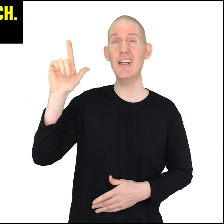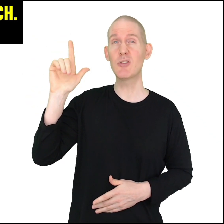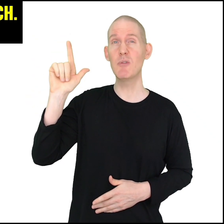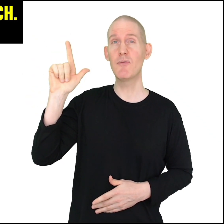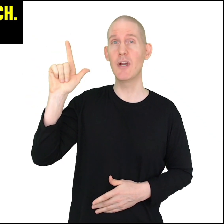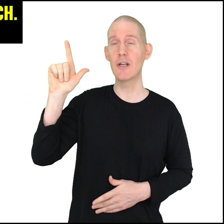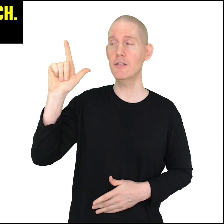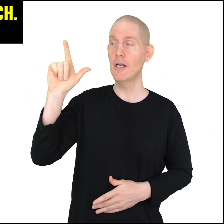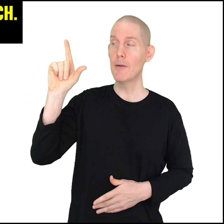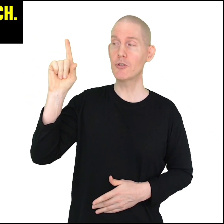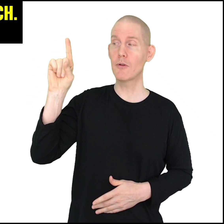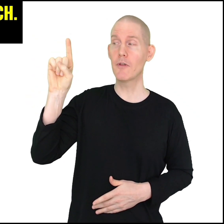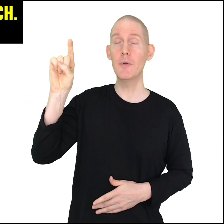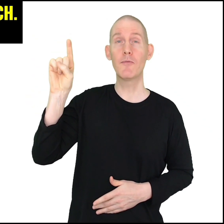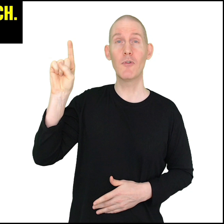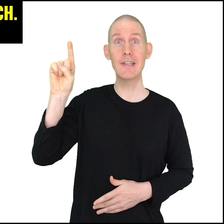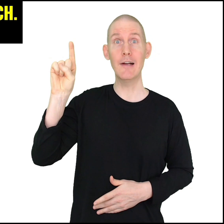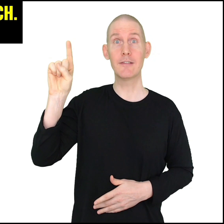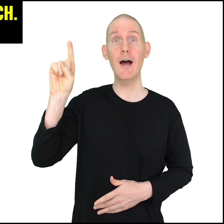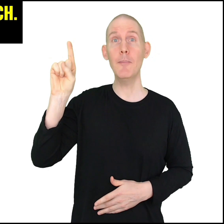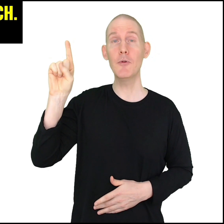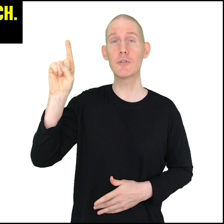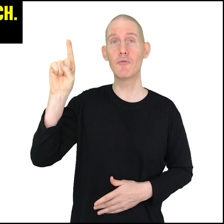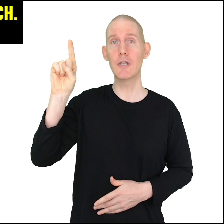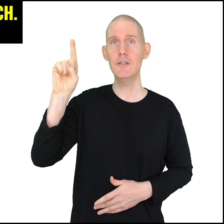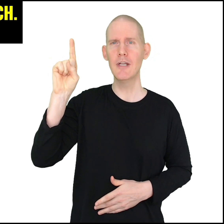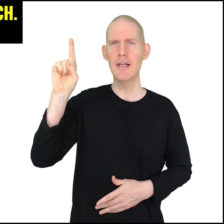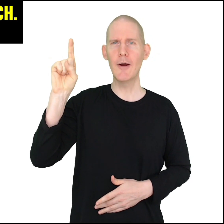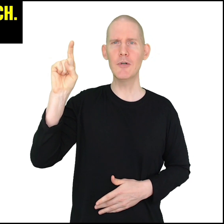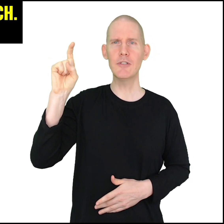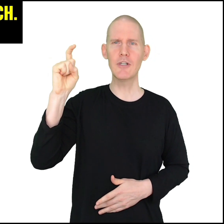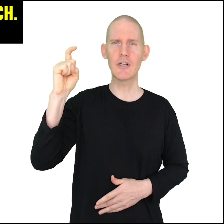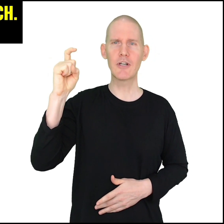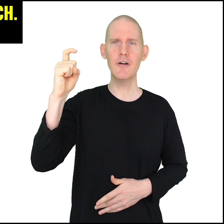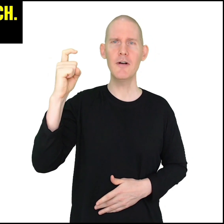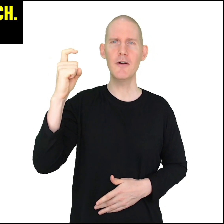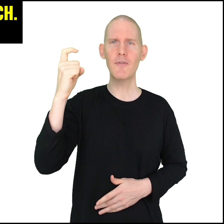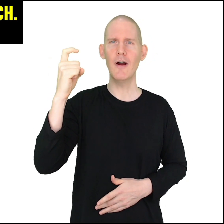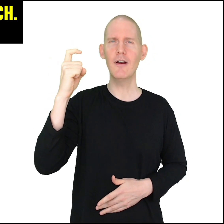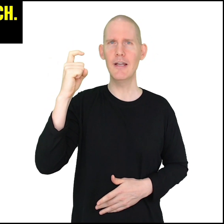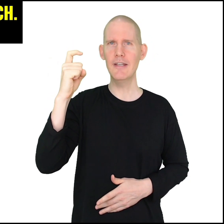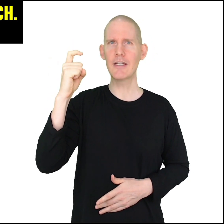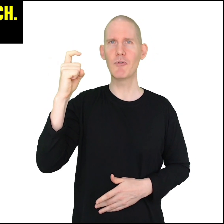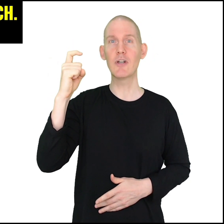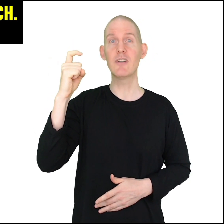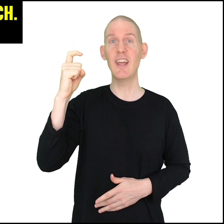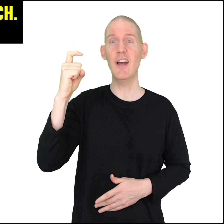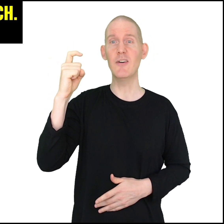three fingers, put your thumb in front on top of those fingers. Now we're just going to curve our index finger down, all